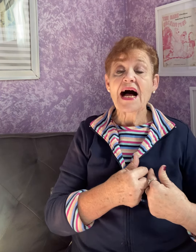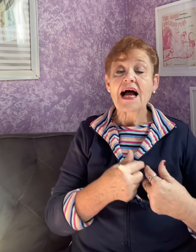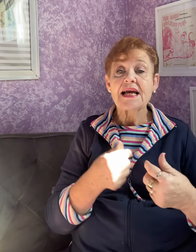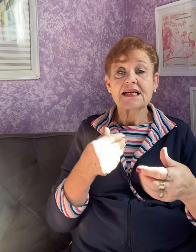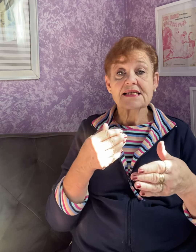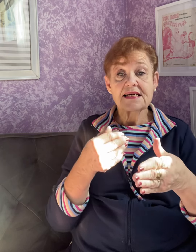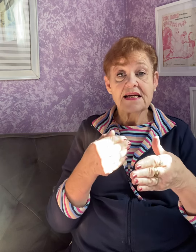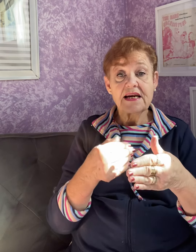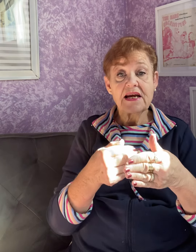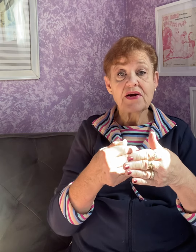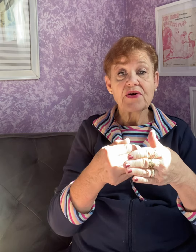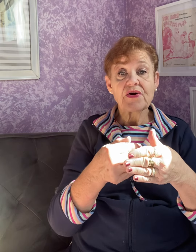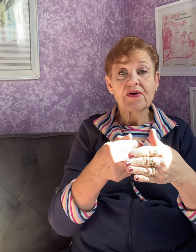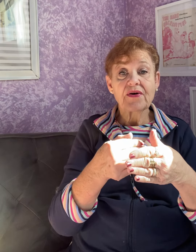By is near.